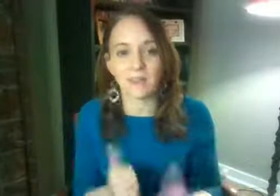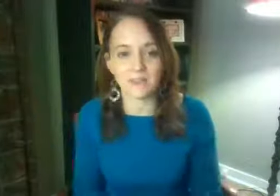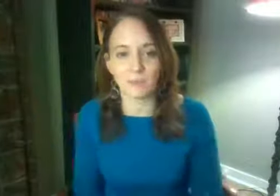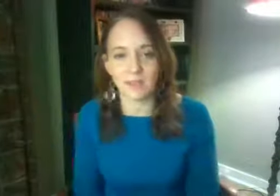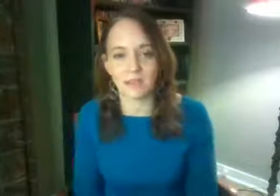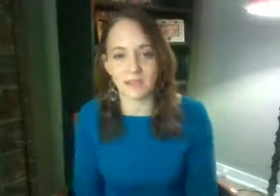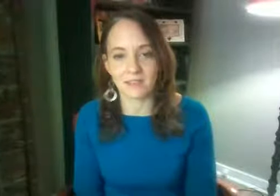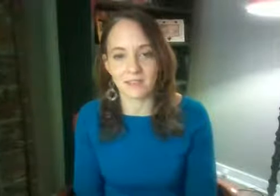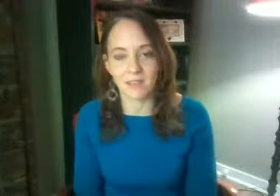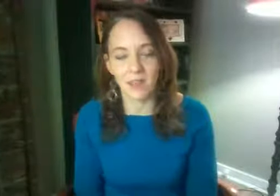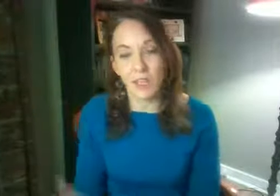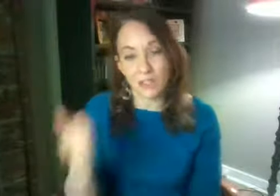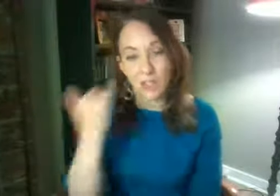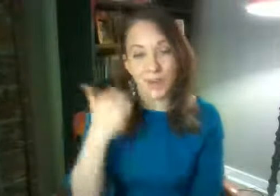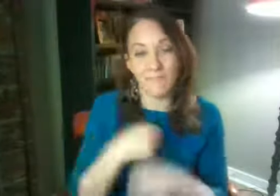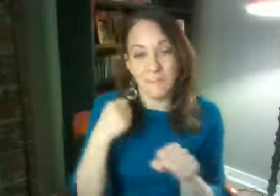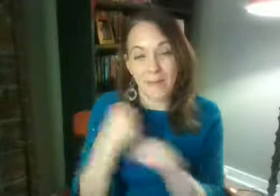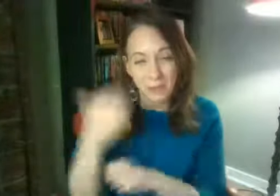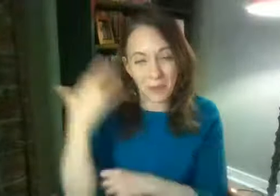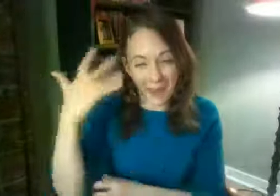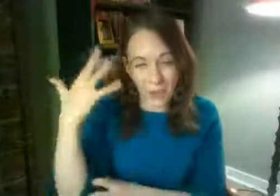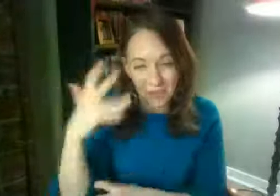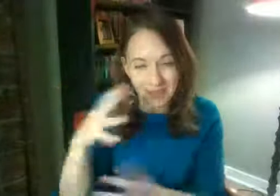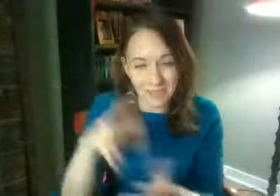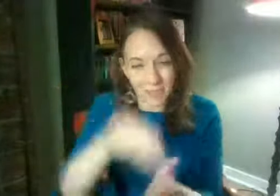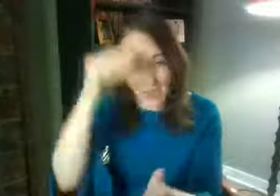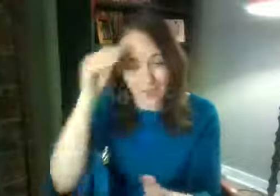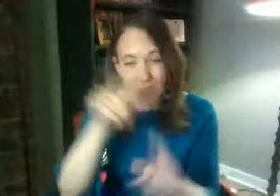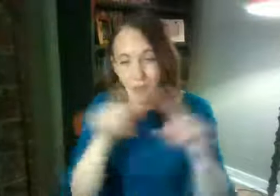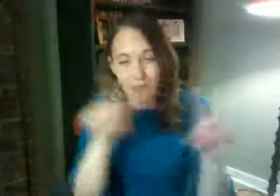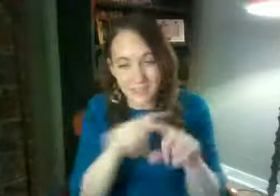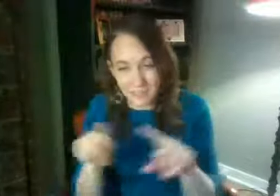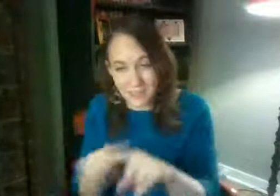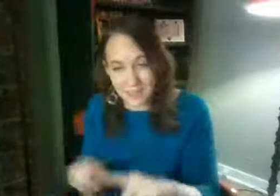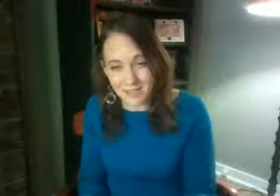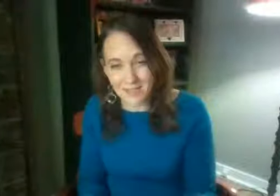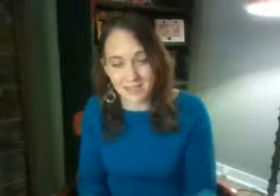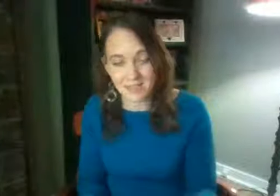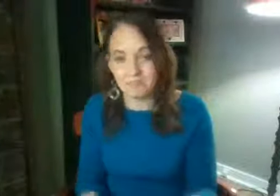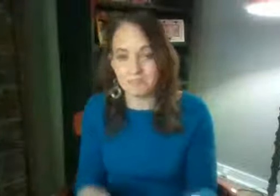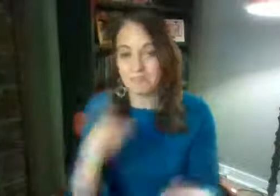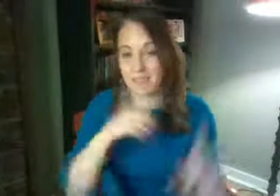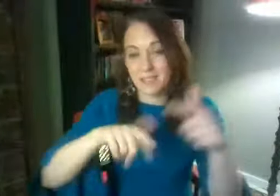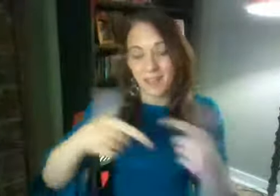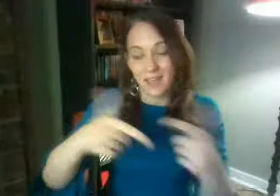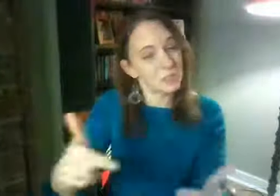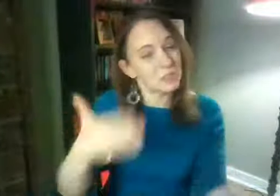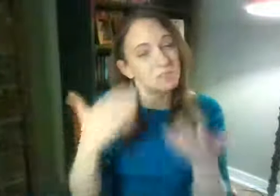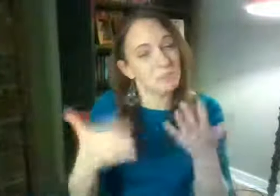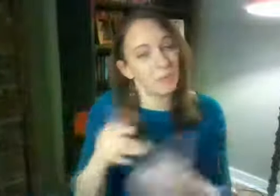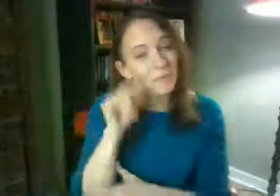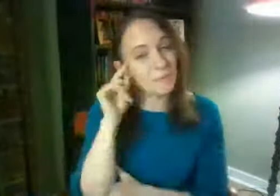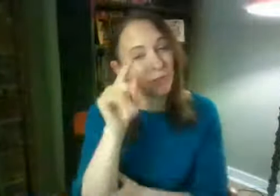everything is in present tense. So if it makes you kind of crazy to try and learn all the different tenses, sign language might be for